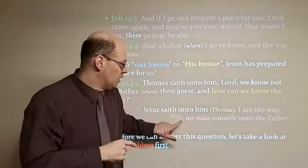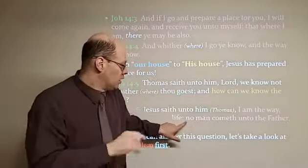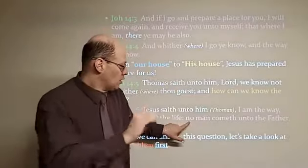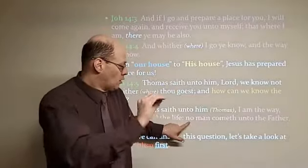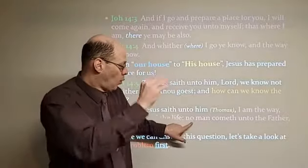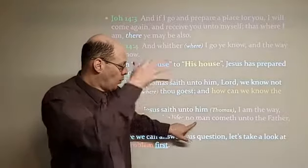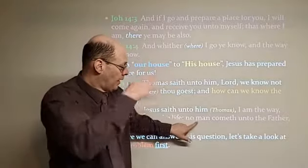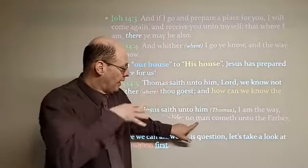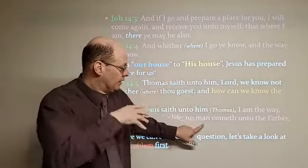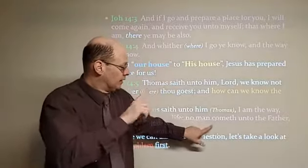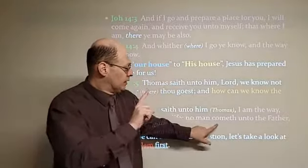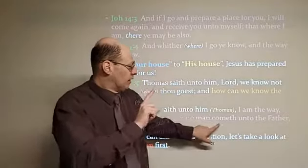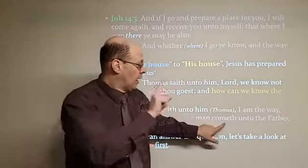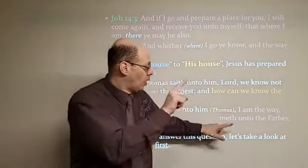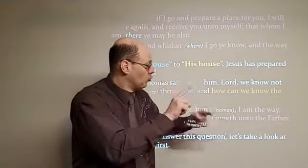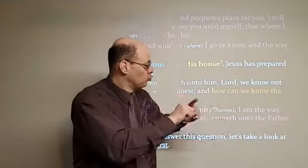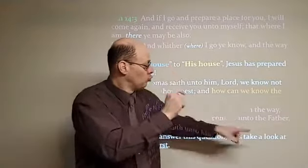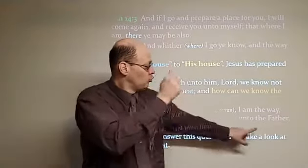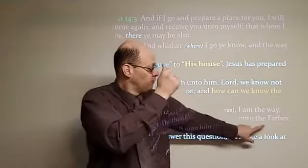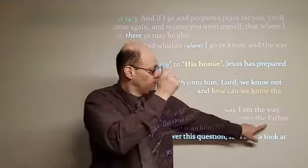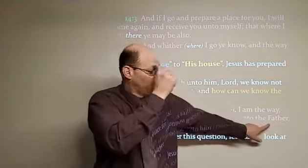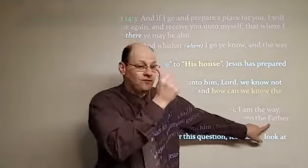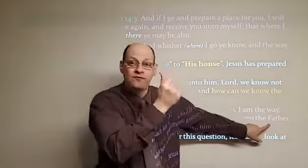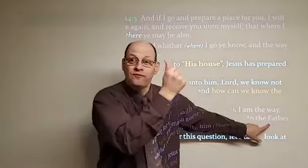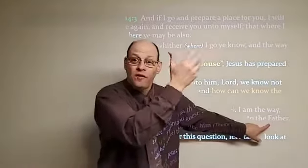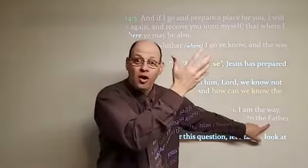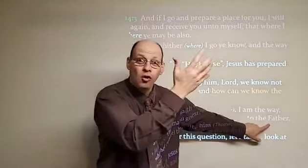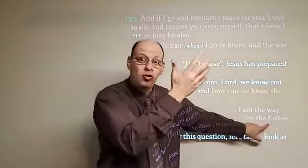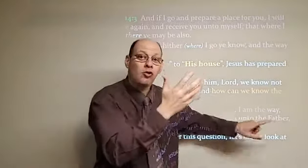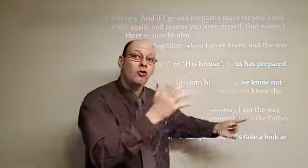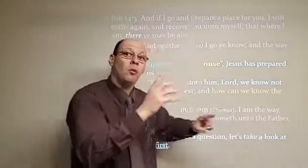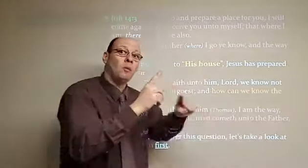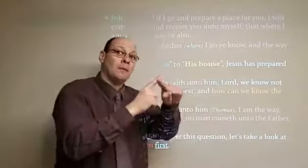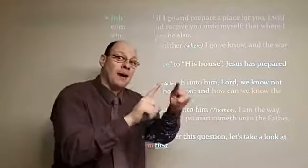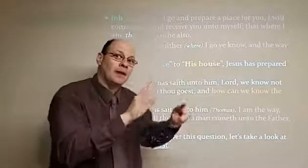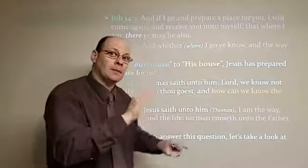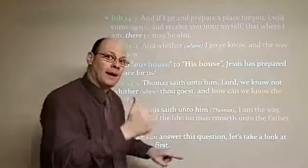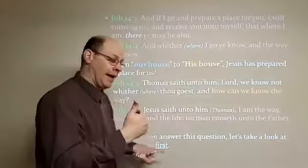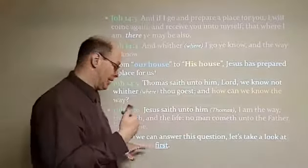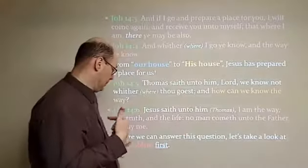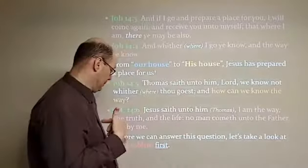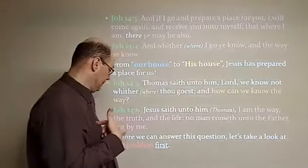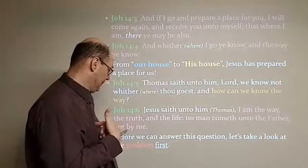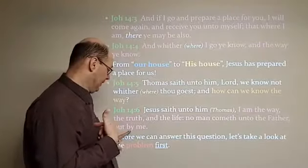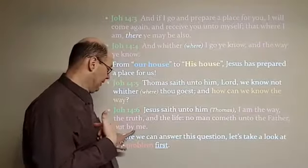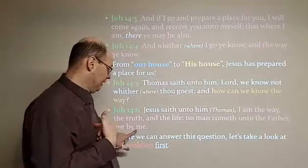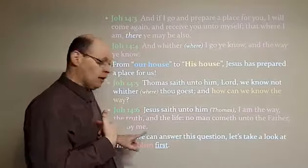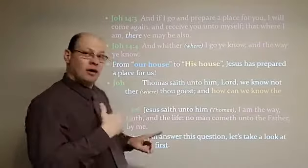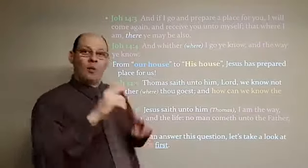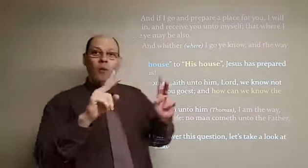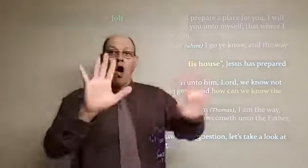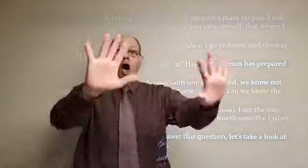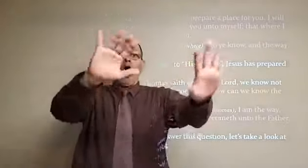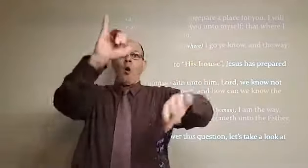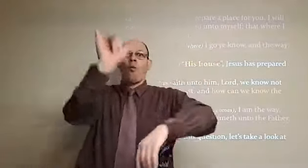and it says no man cometh unto the Father this is John 14 6 no man cometh unto the Father but by